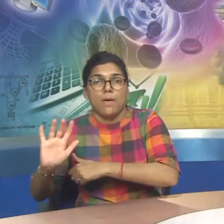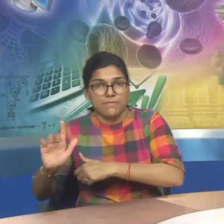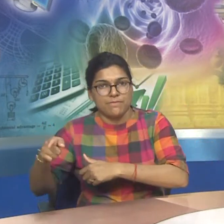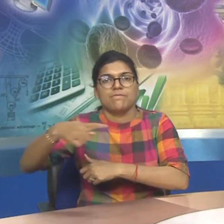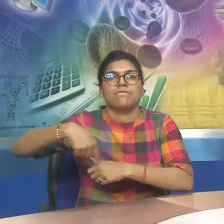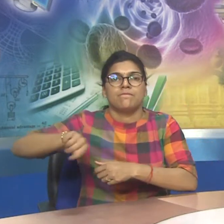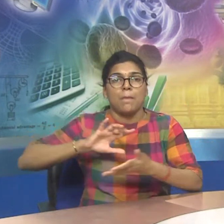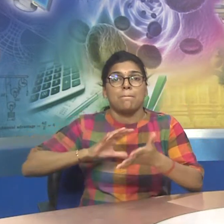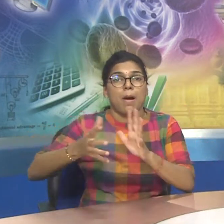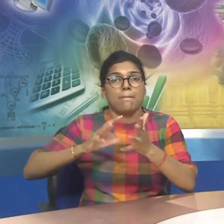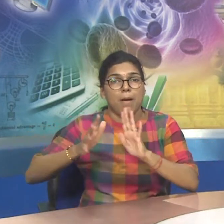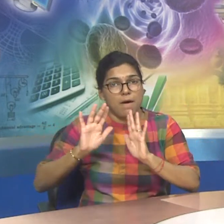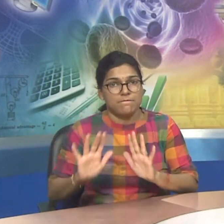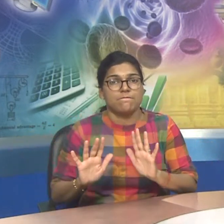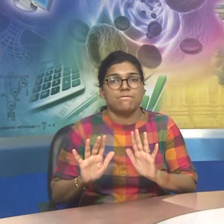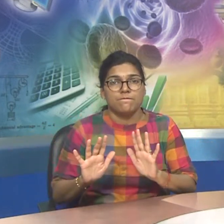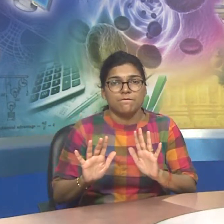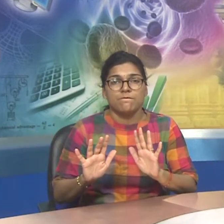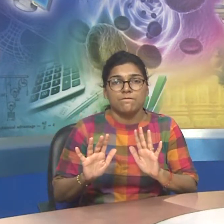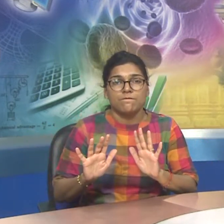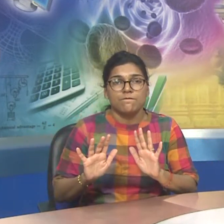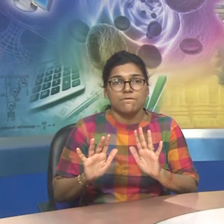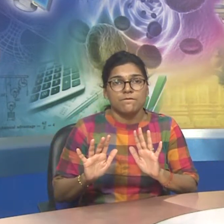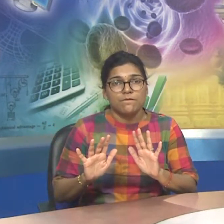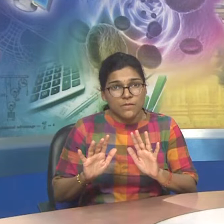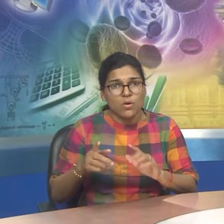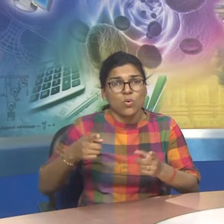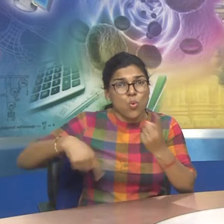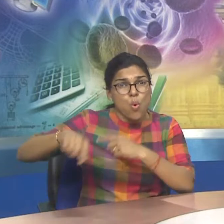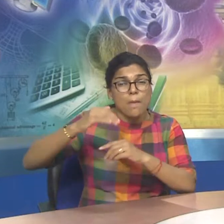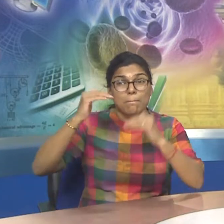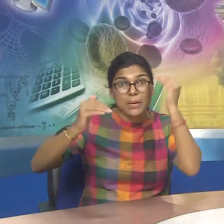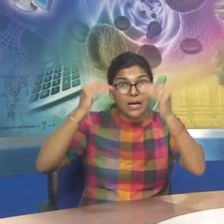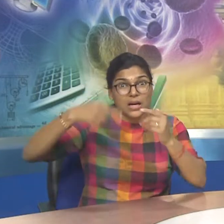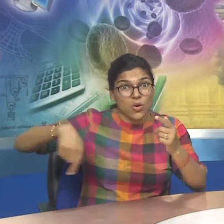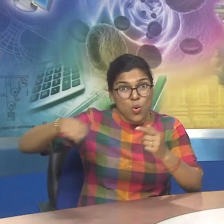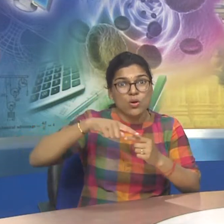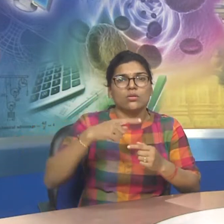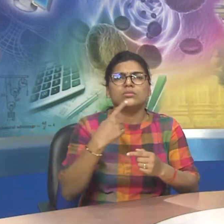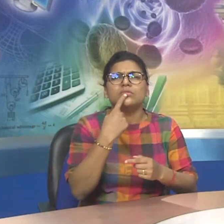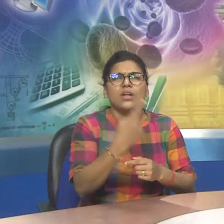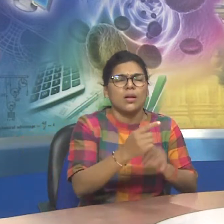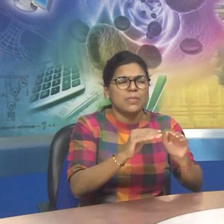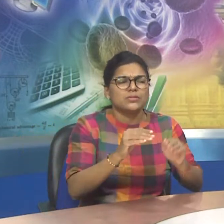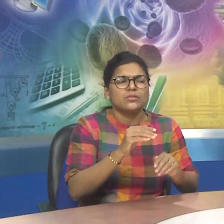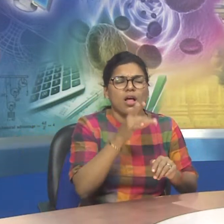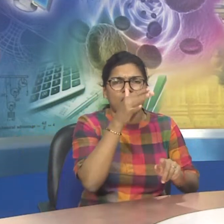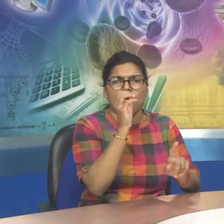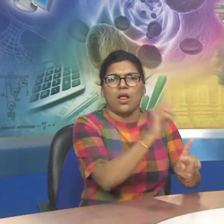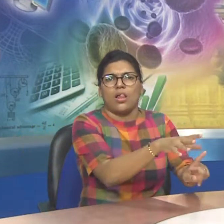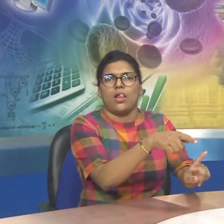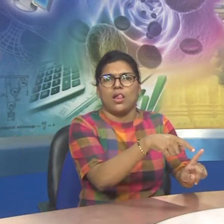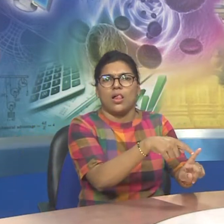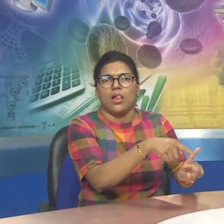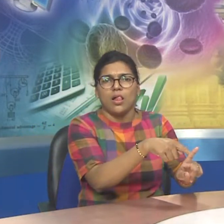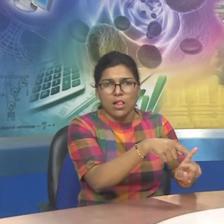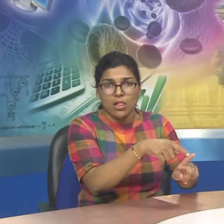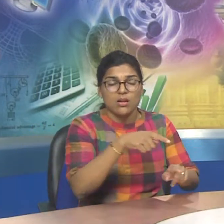He calls upon everyone, the children and the adults, to join in the protest against the arms factories